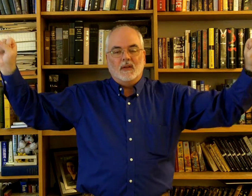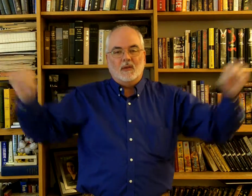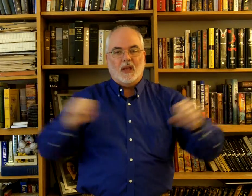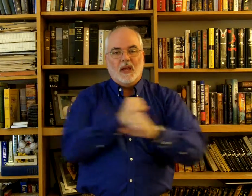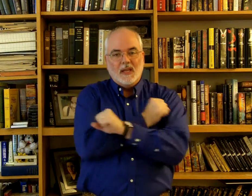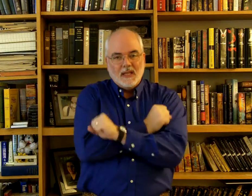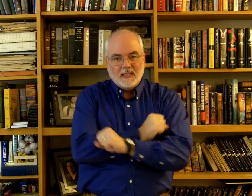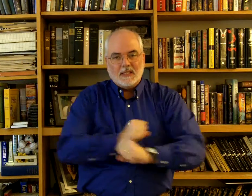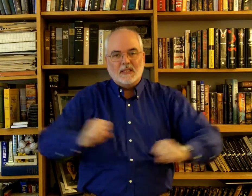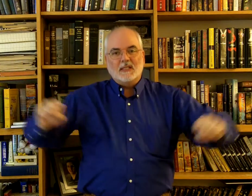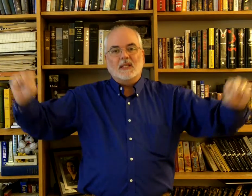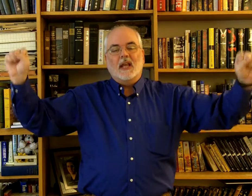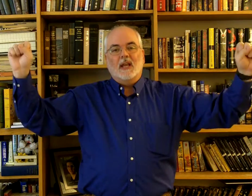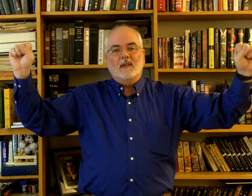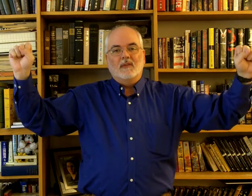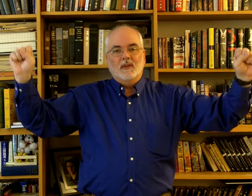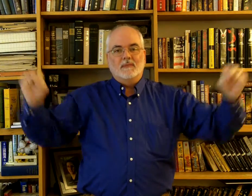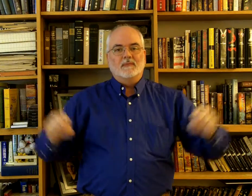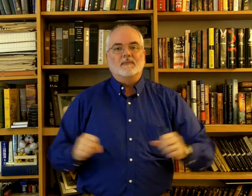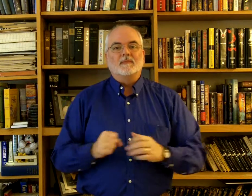Okay? Saved.